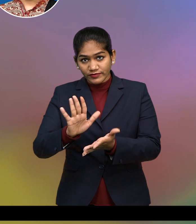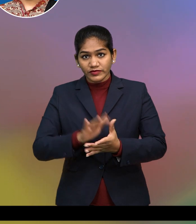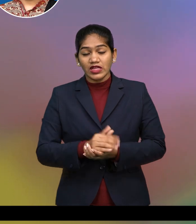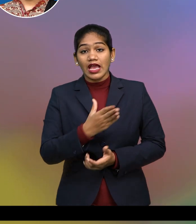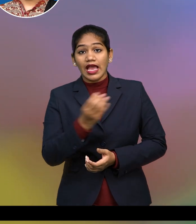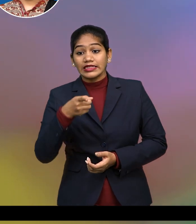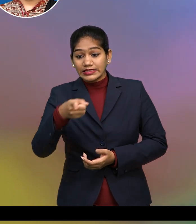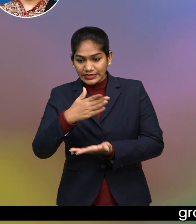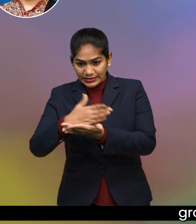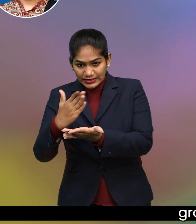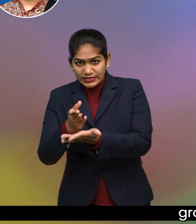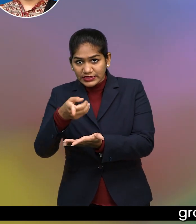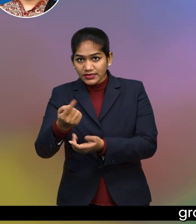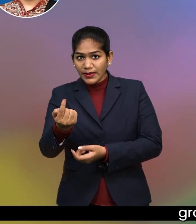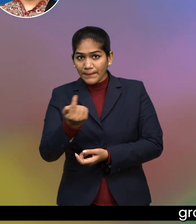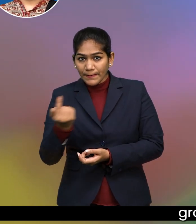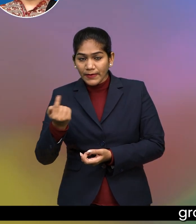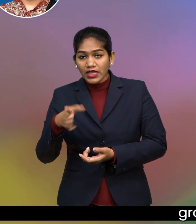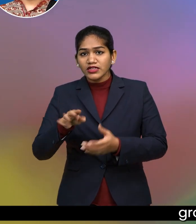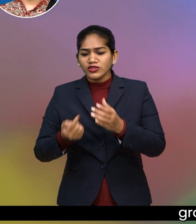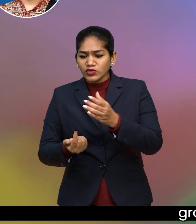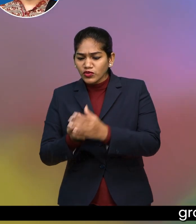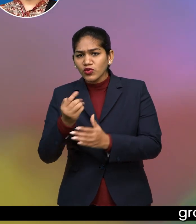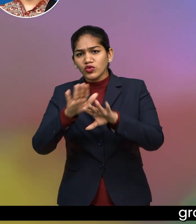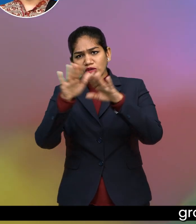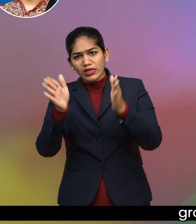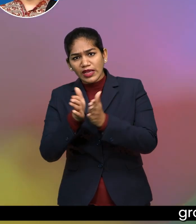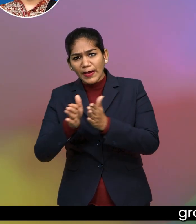and each piece grows into a complete